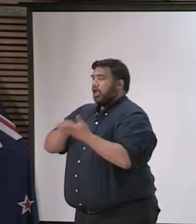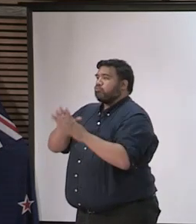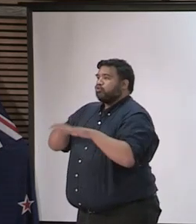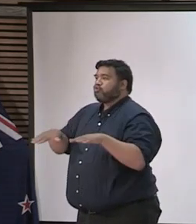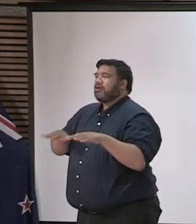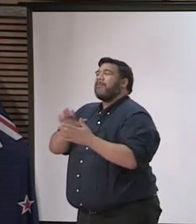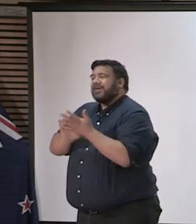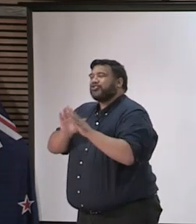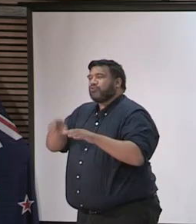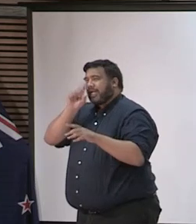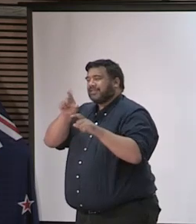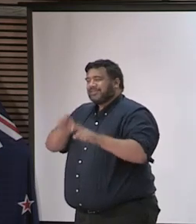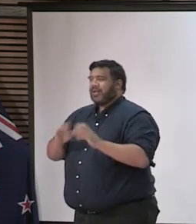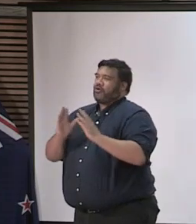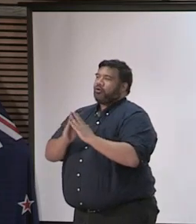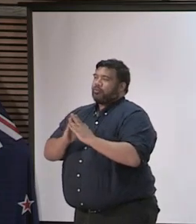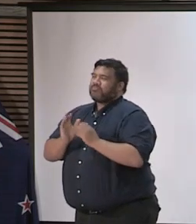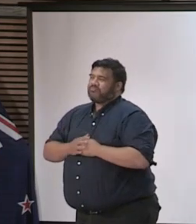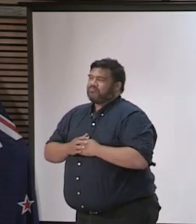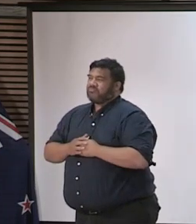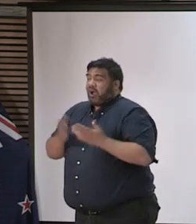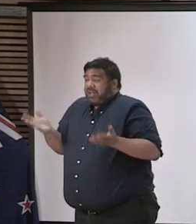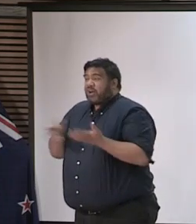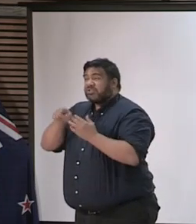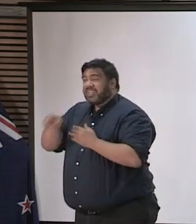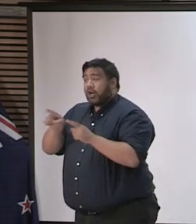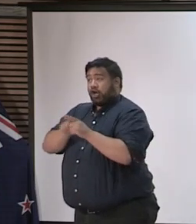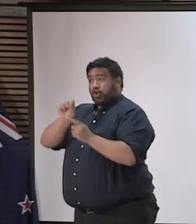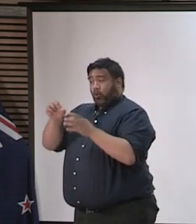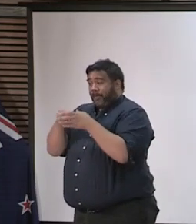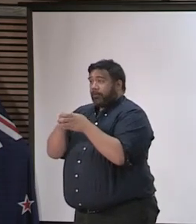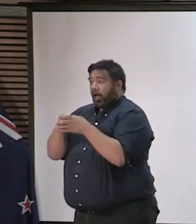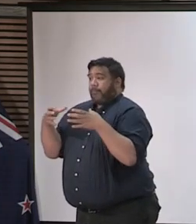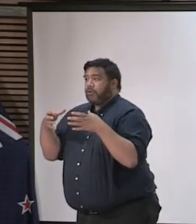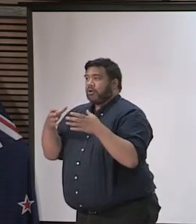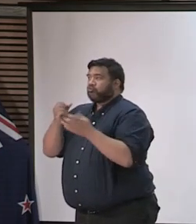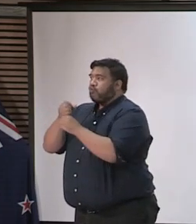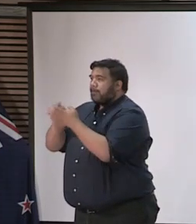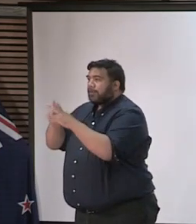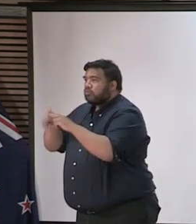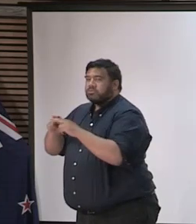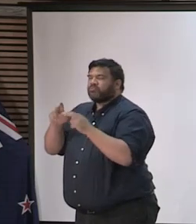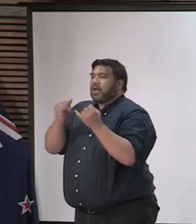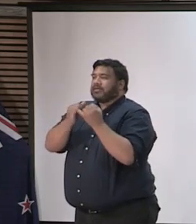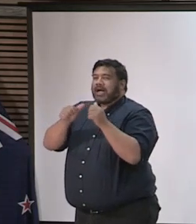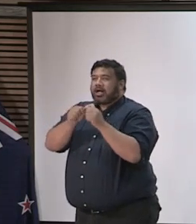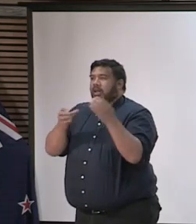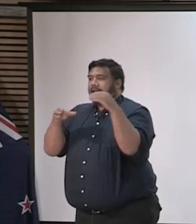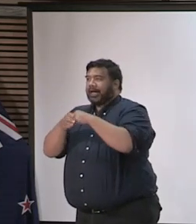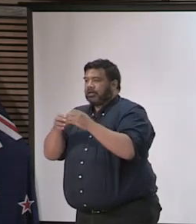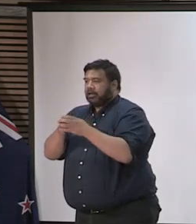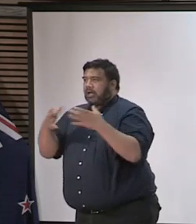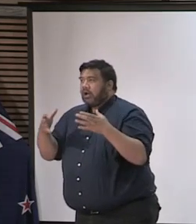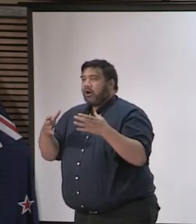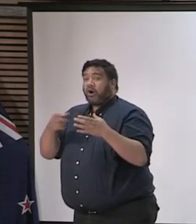I'd certainly encourage that. So if you're enlarging your bubble slightly by bringing in an auntie or an uncle or someone else who could be at home with the kids because